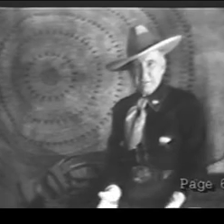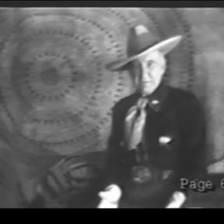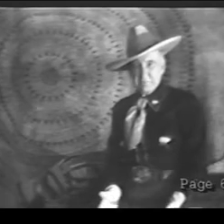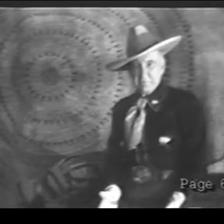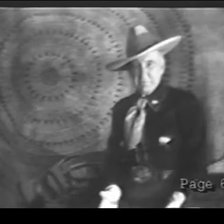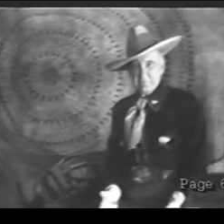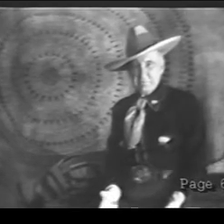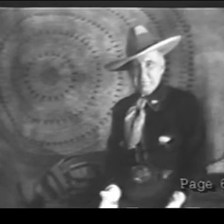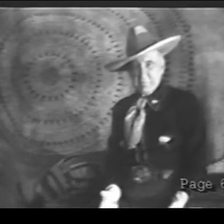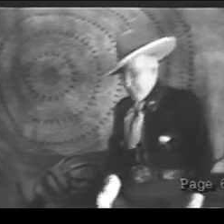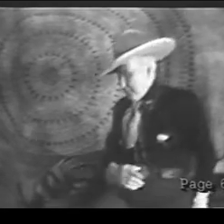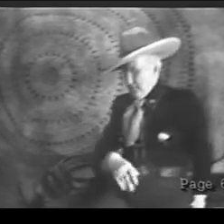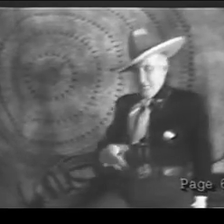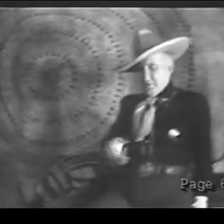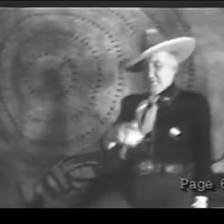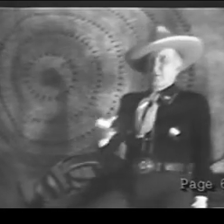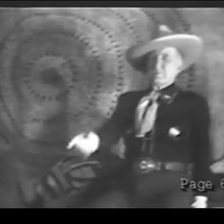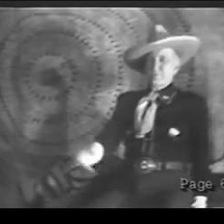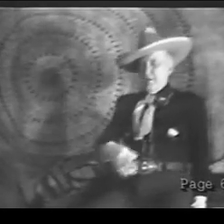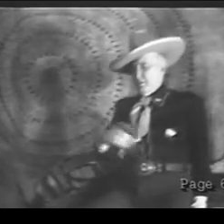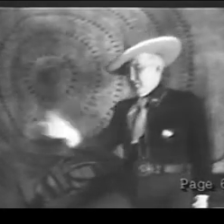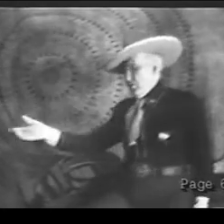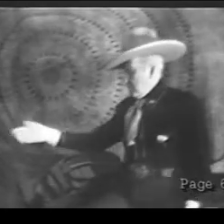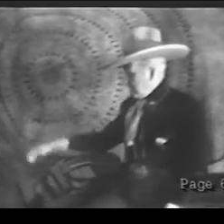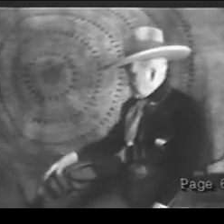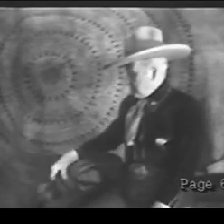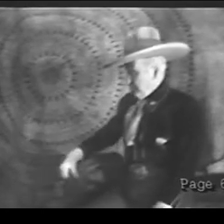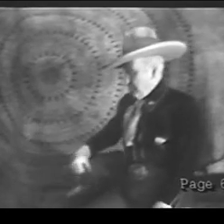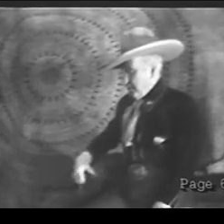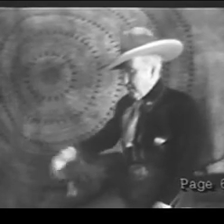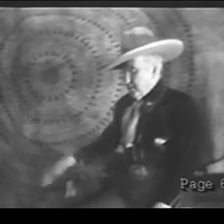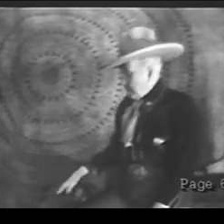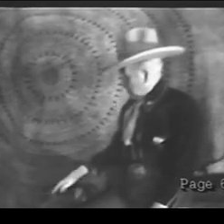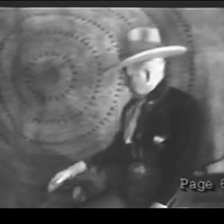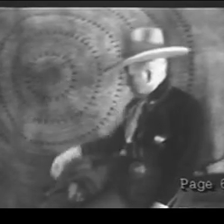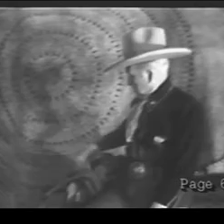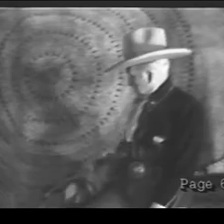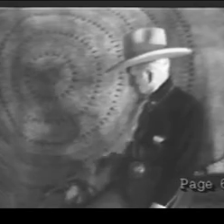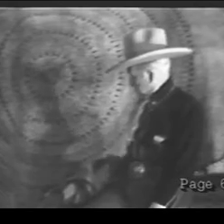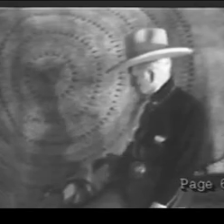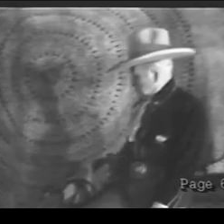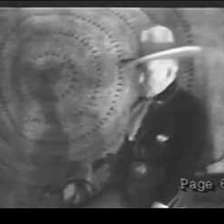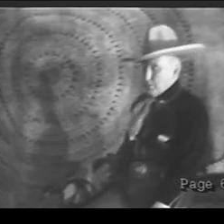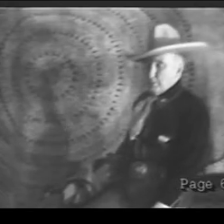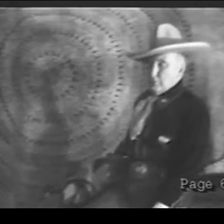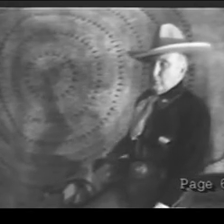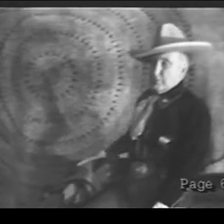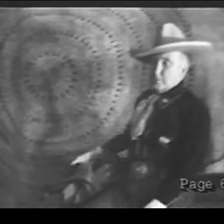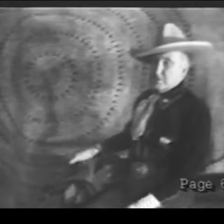death. Now, as they sit around the fire and talk about things, and normally the old men will sit